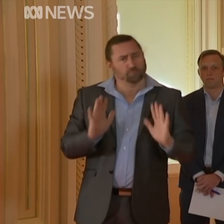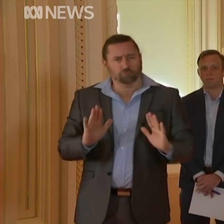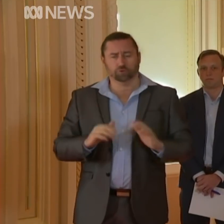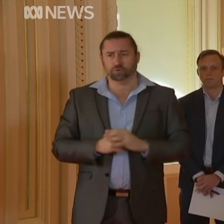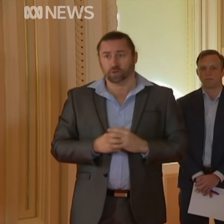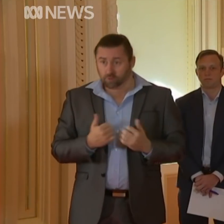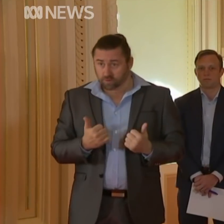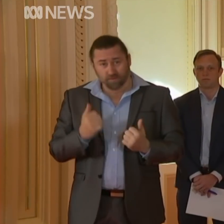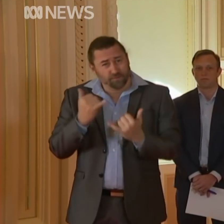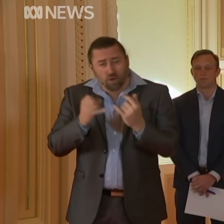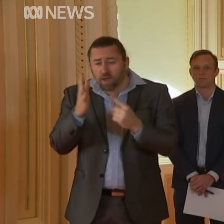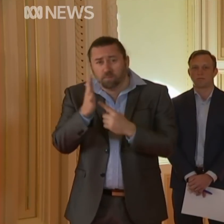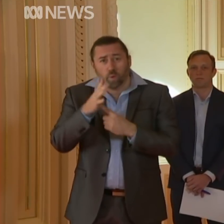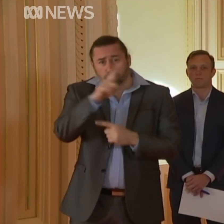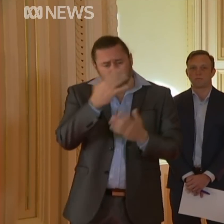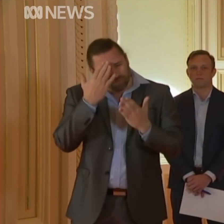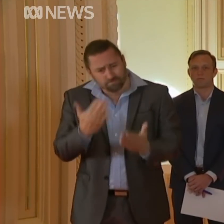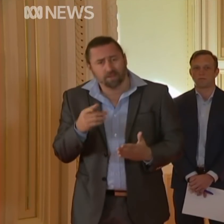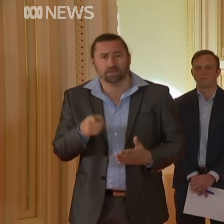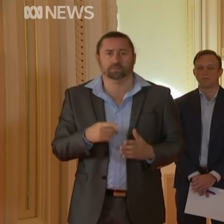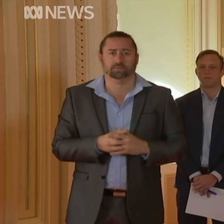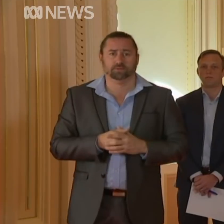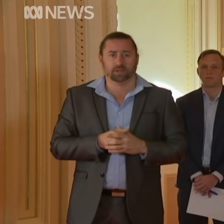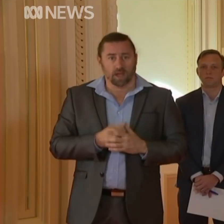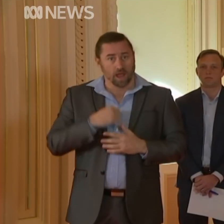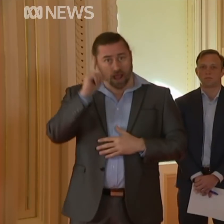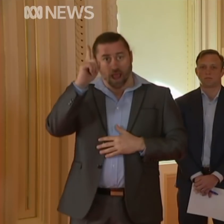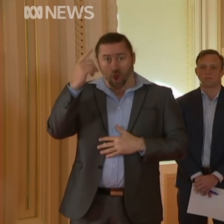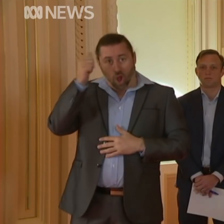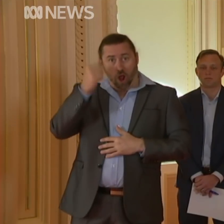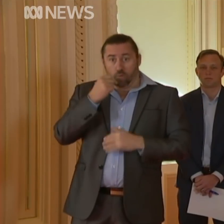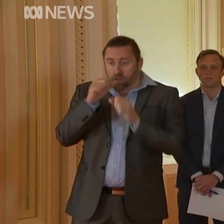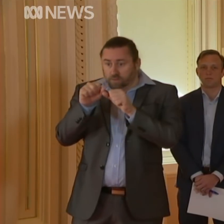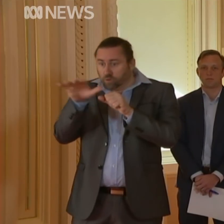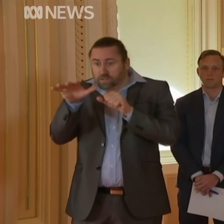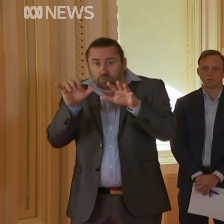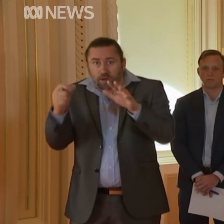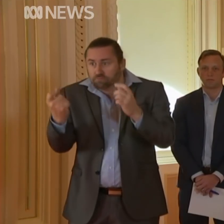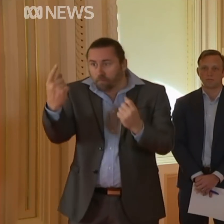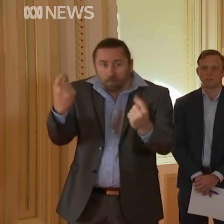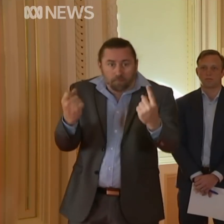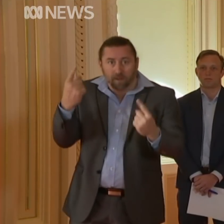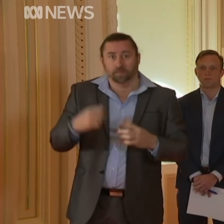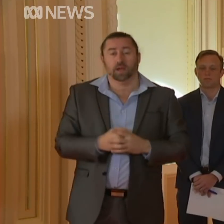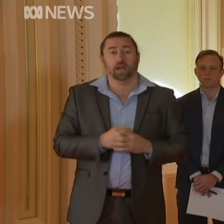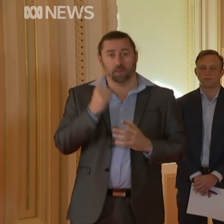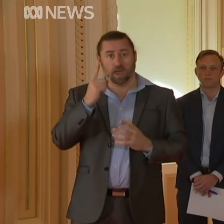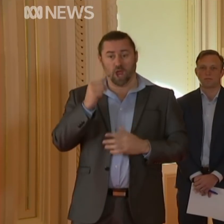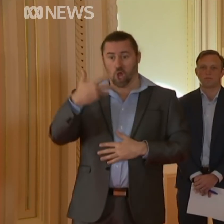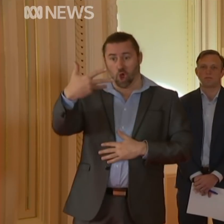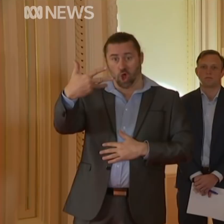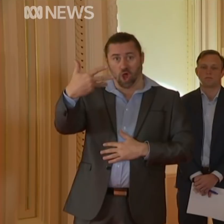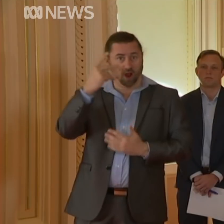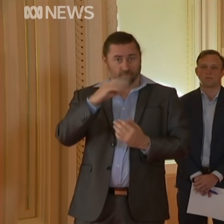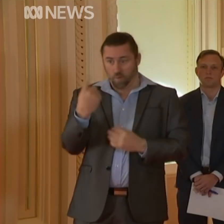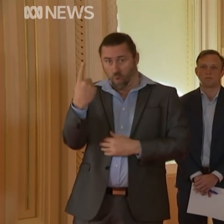important, particularly as we work through this particular outbreak. So this outbreak, we're now up to 9